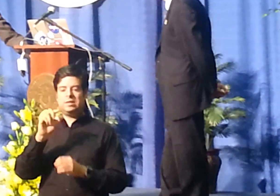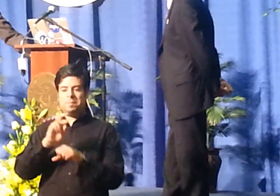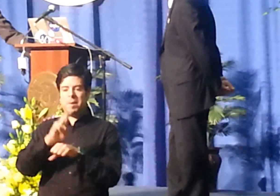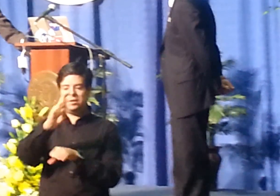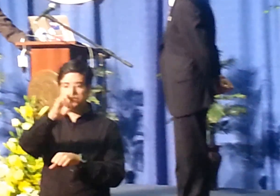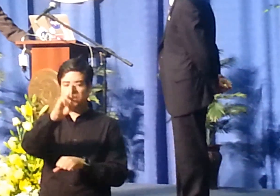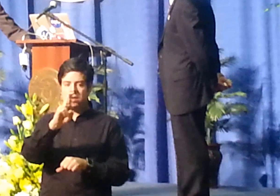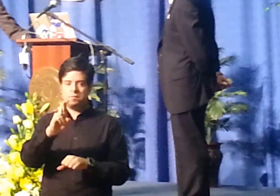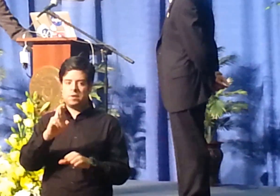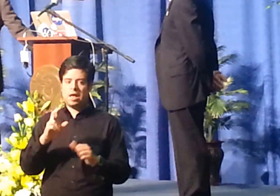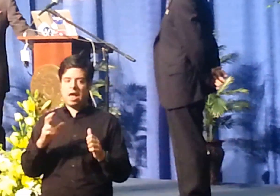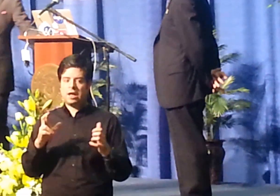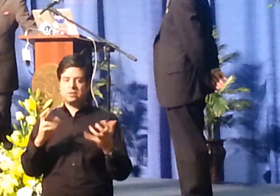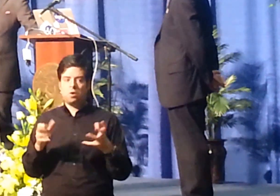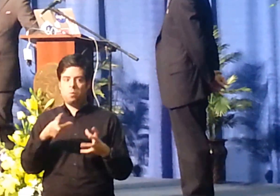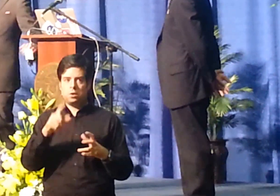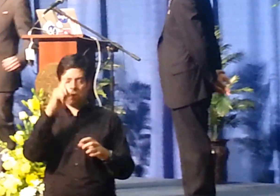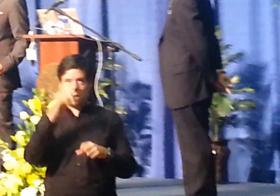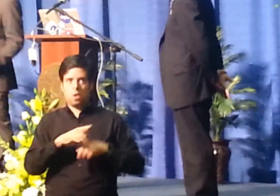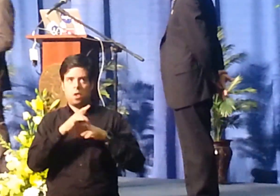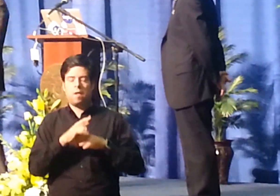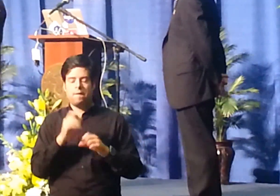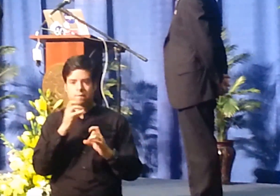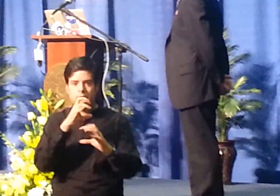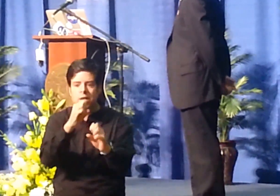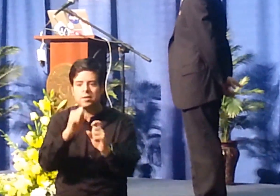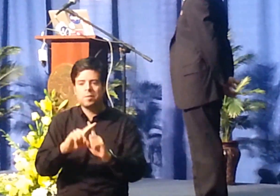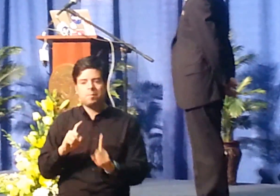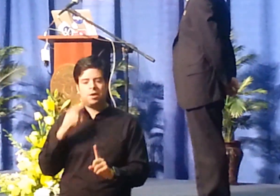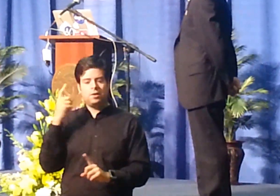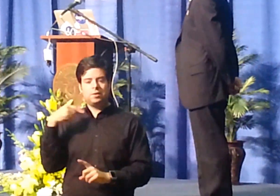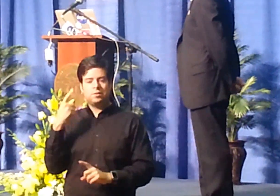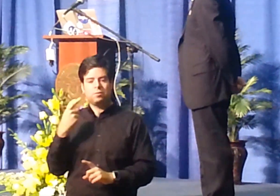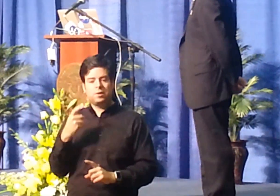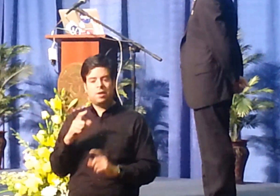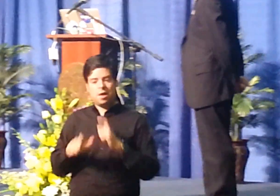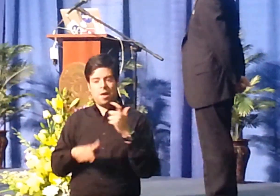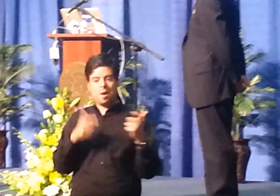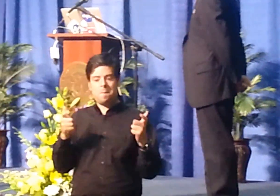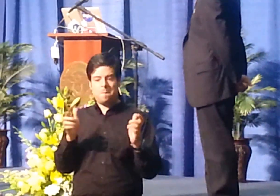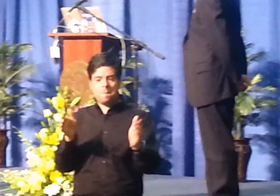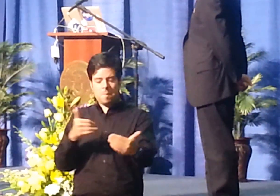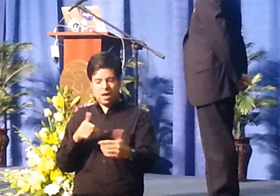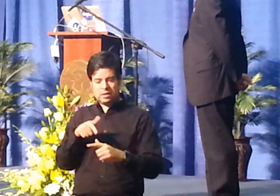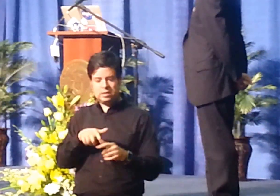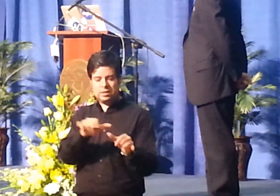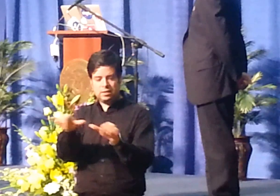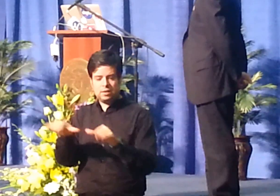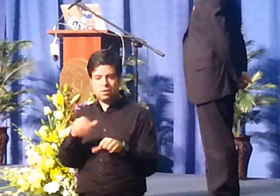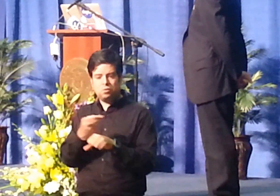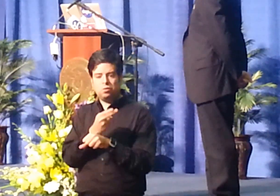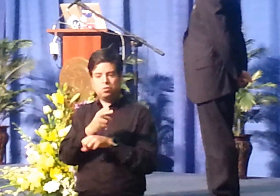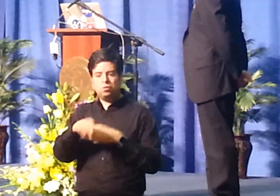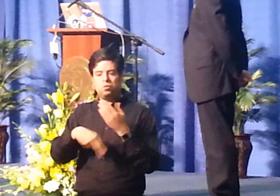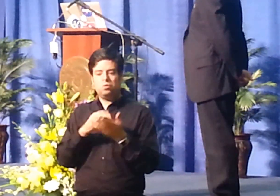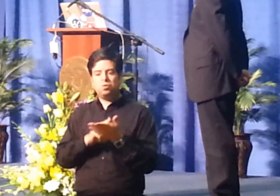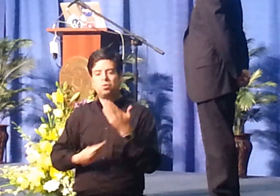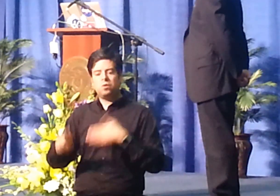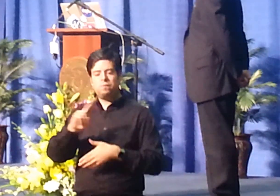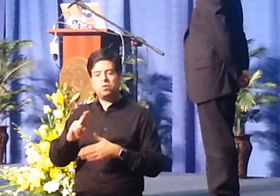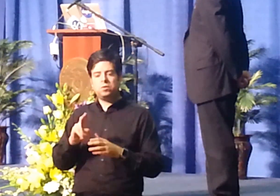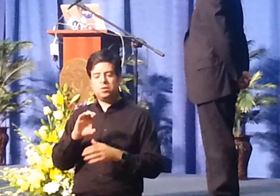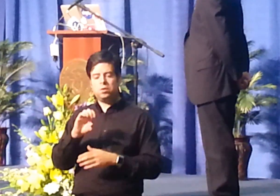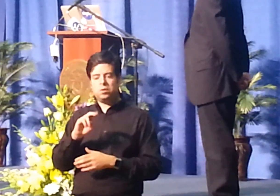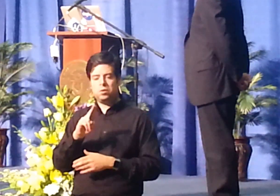keep you up with this fascinating thing, but it's crazy. It's a box this big. It's a standard used at universities called a CubeSat,